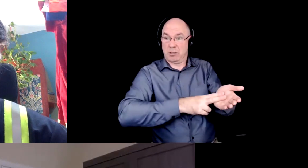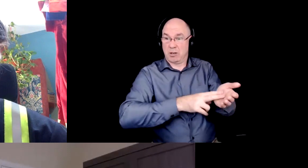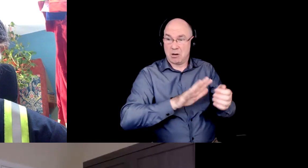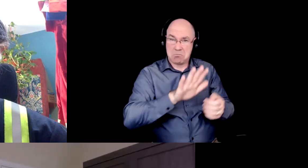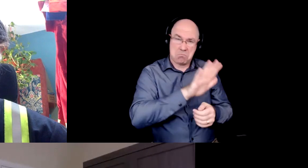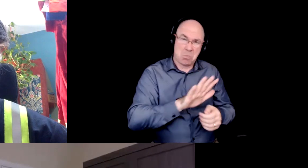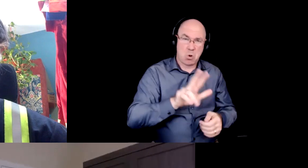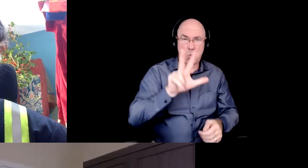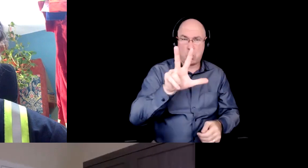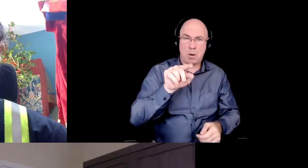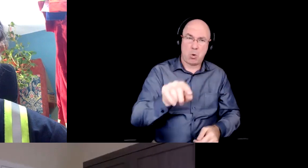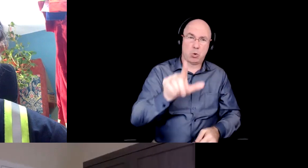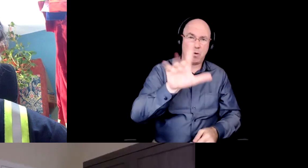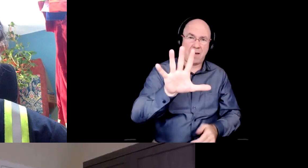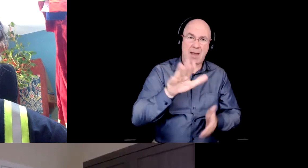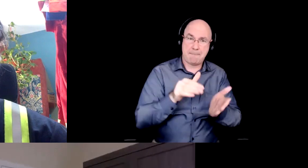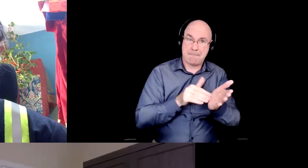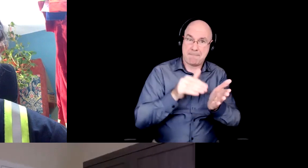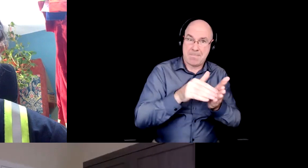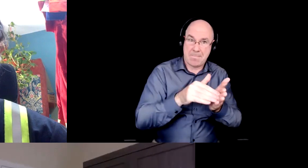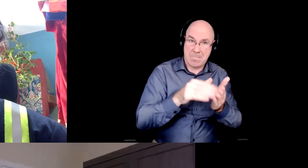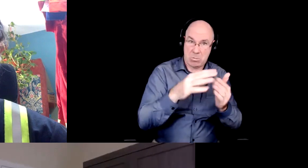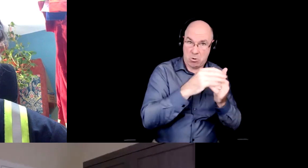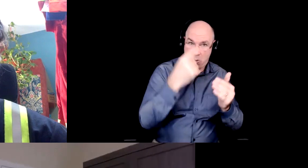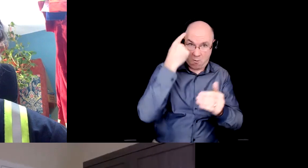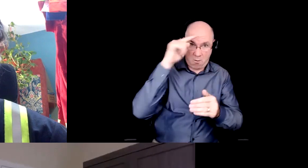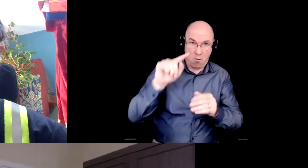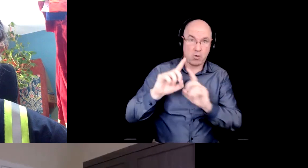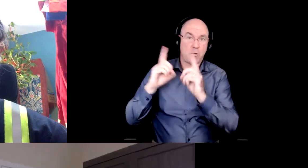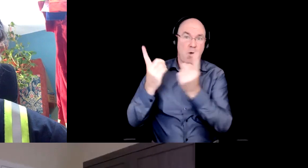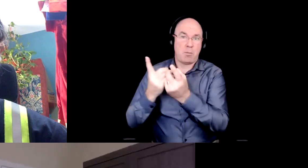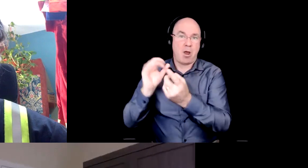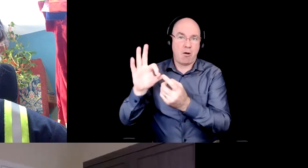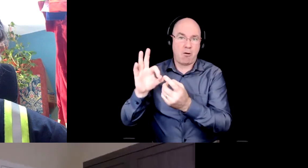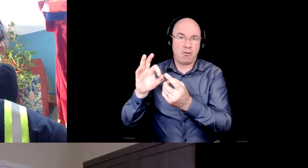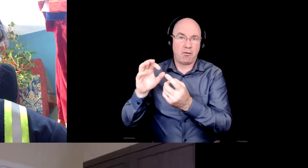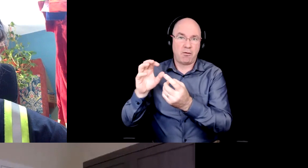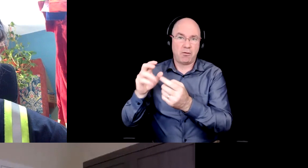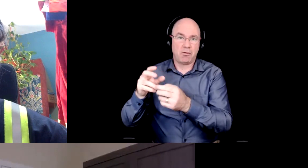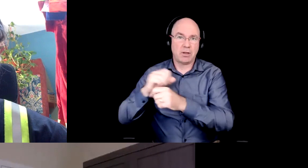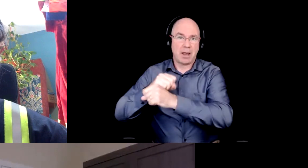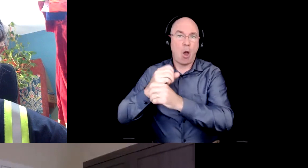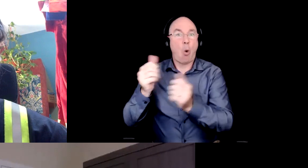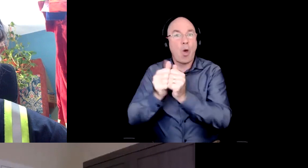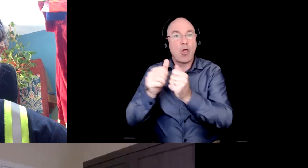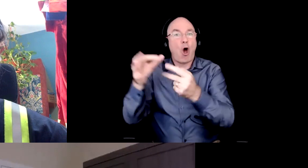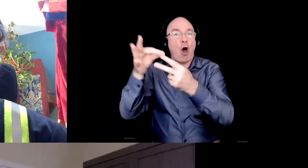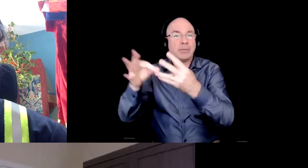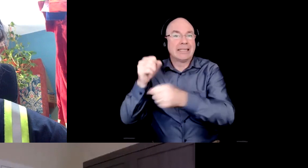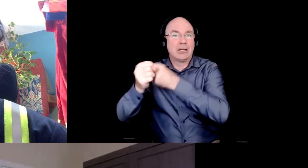about $3.25 million with the Department of Defense with option years. So that's pretty big business for a very small